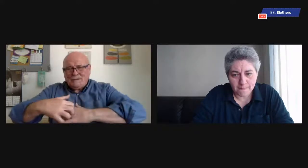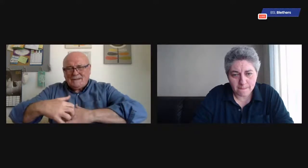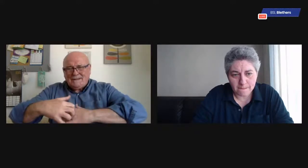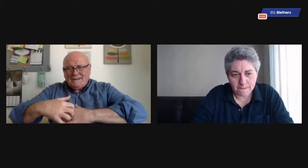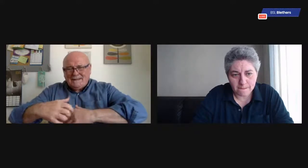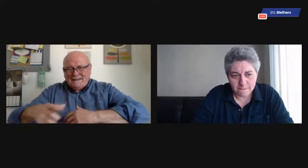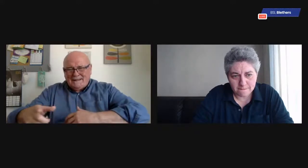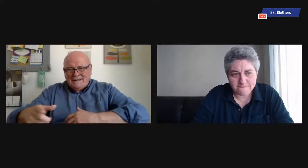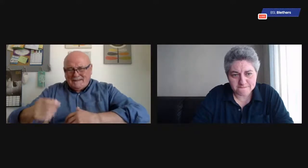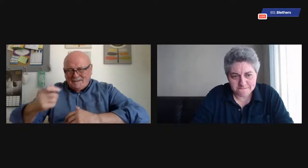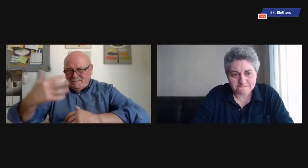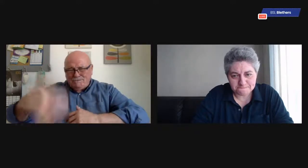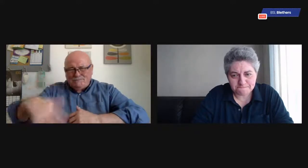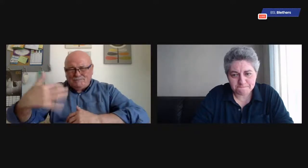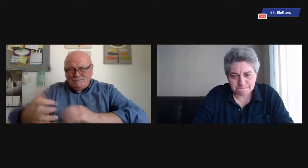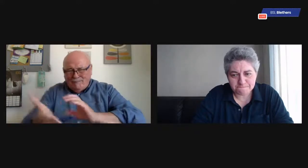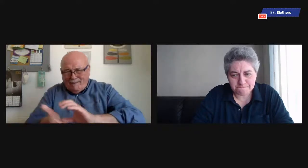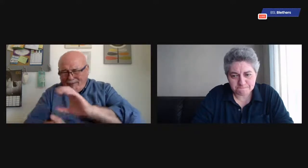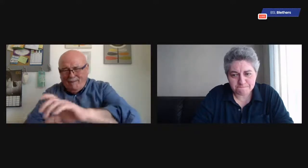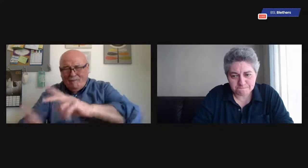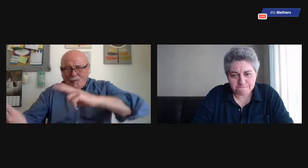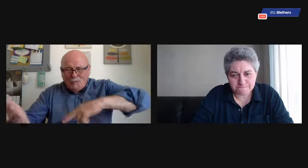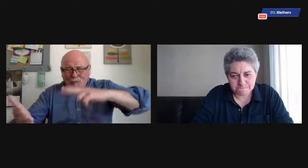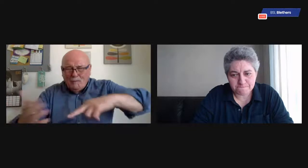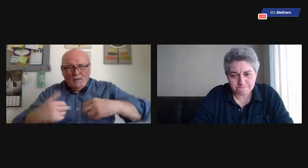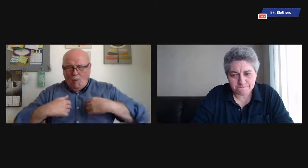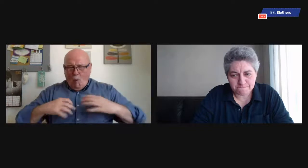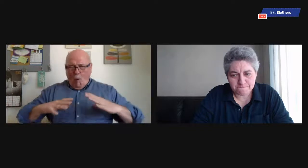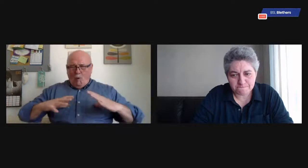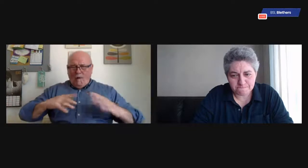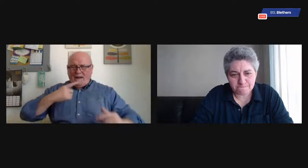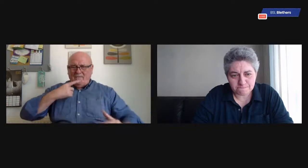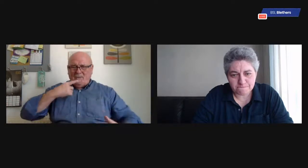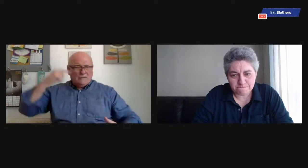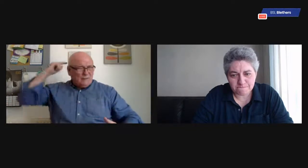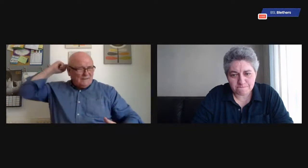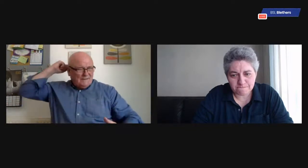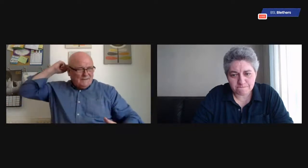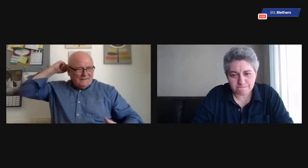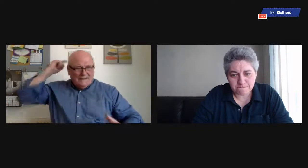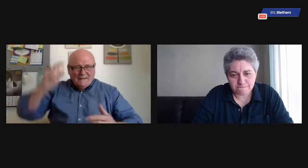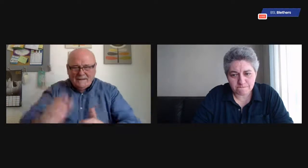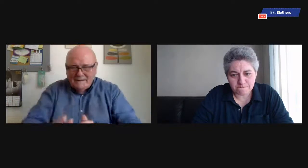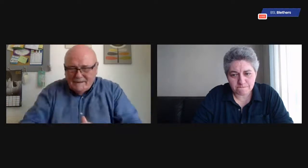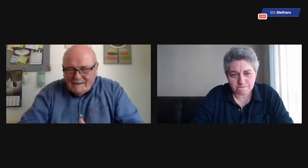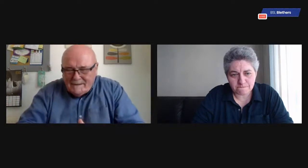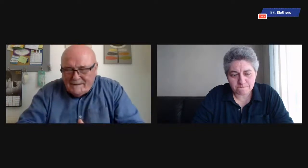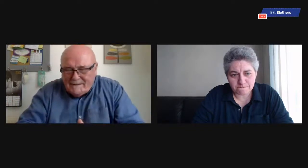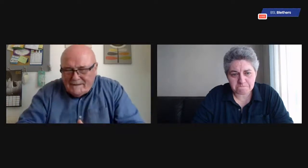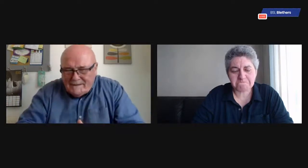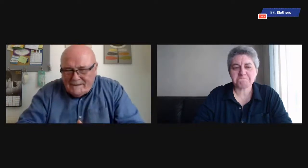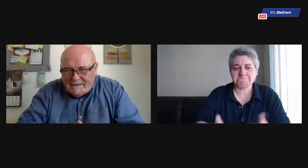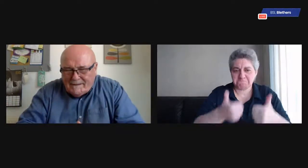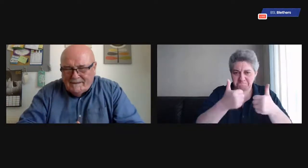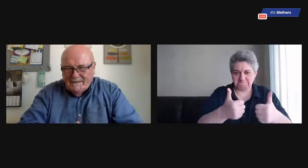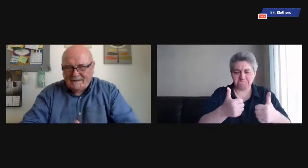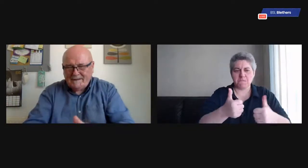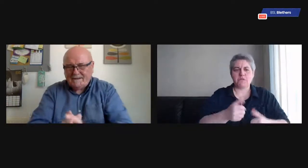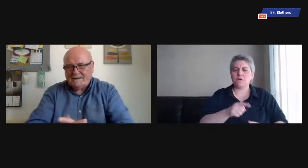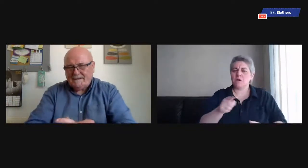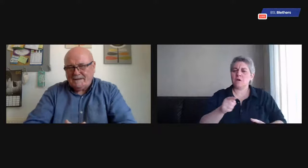already been there from the start. We've started from scratch. It would be foolish for loads of reasons to switch